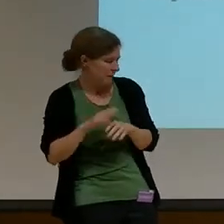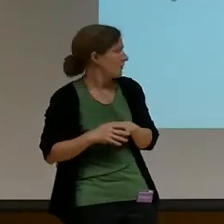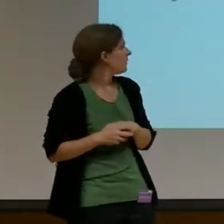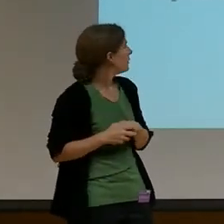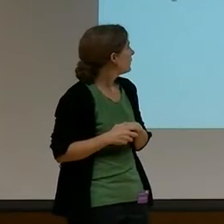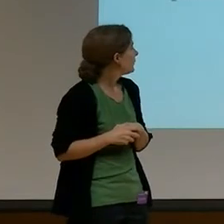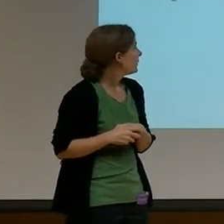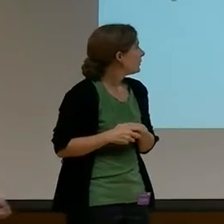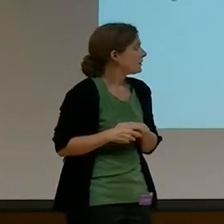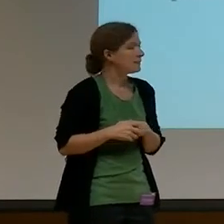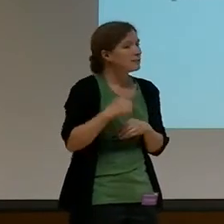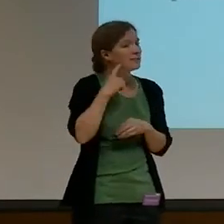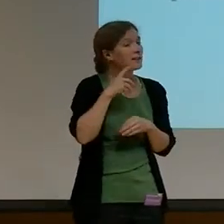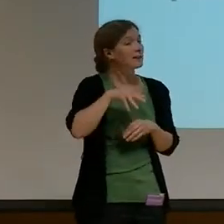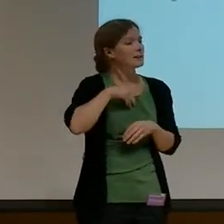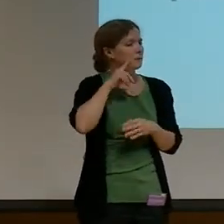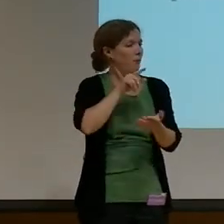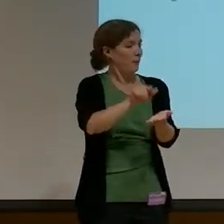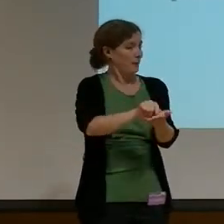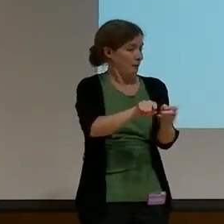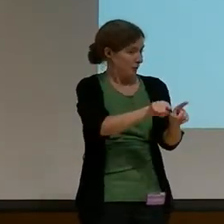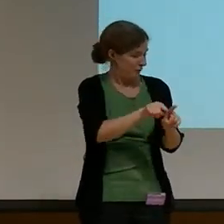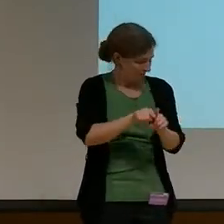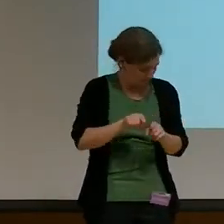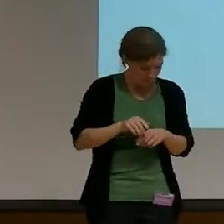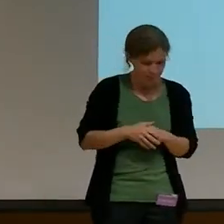And this just got accepted for publication as well.